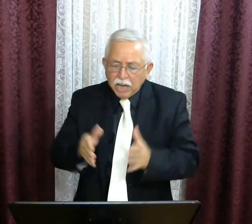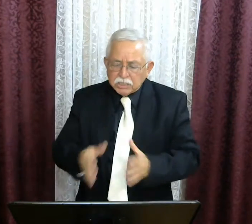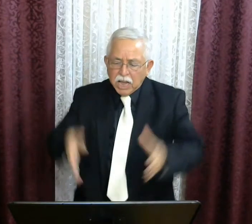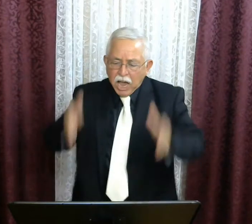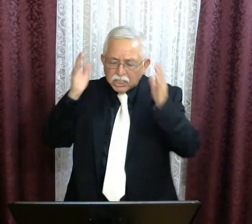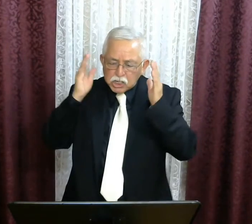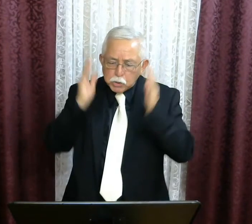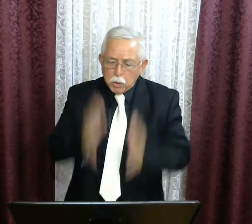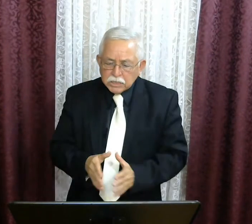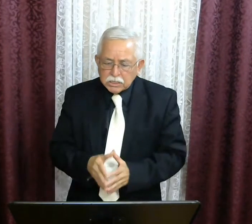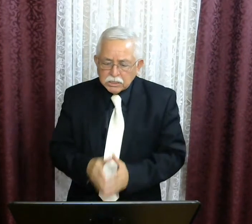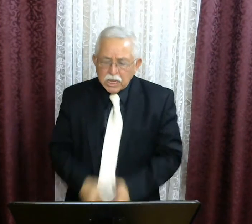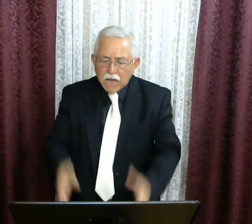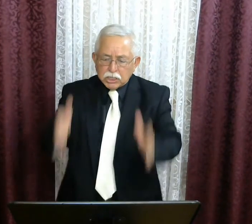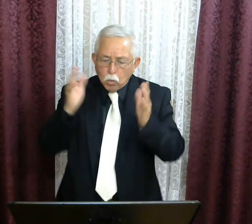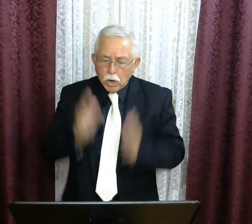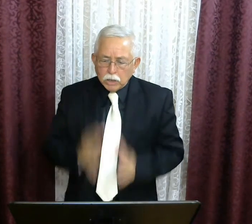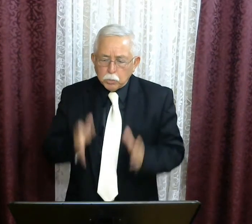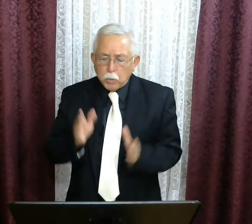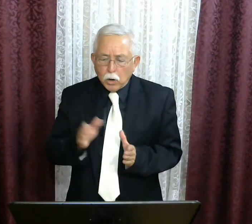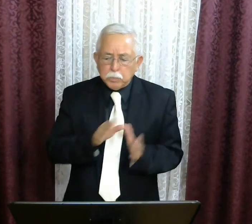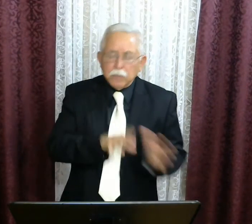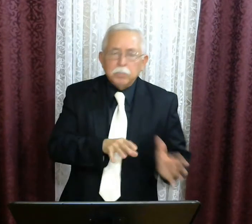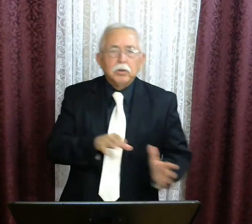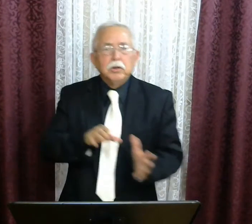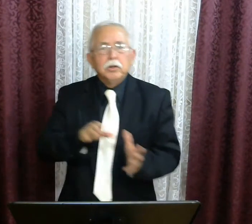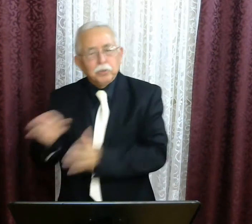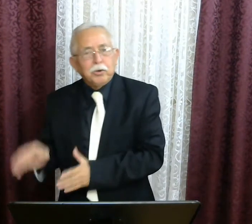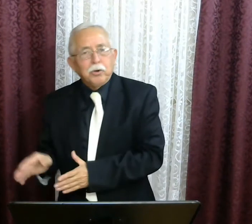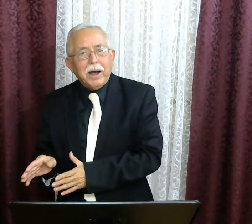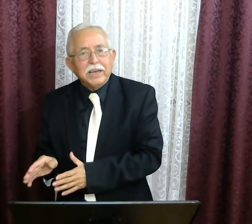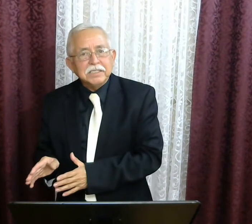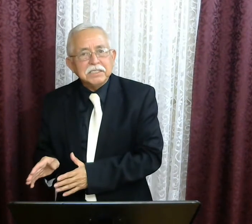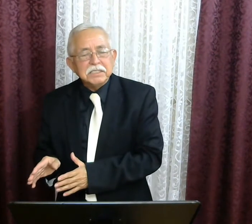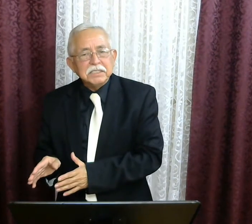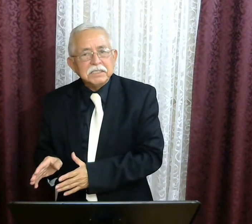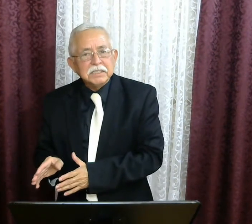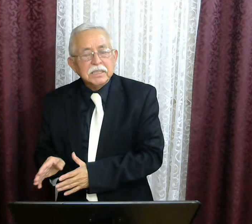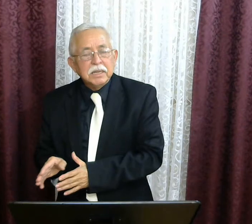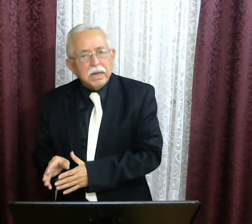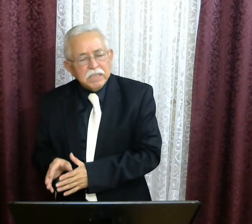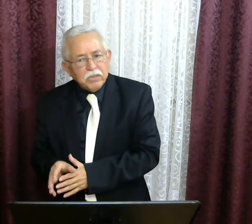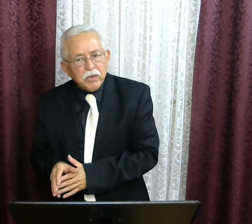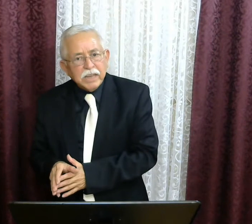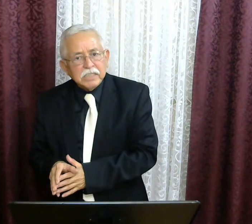and His blessings as a way to point people to Christ. My dear friends,